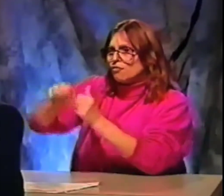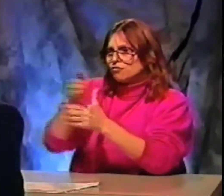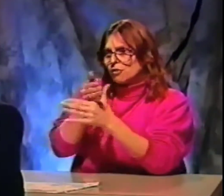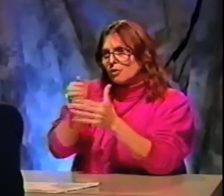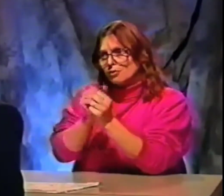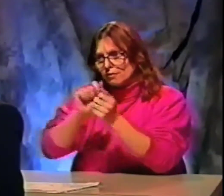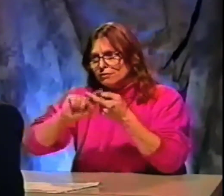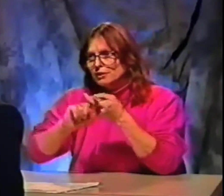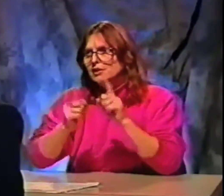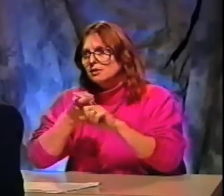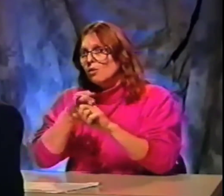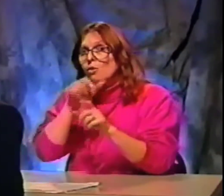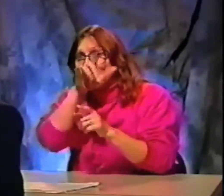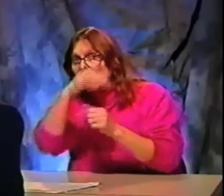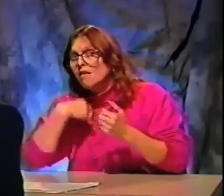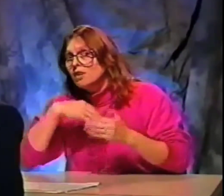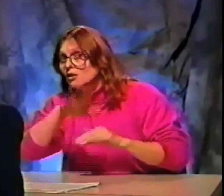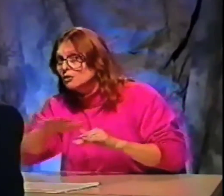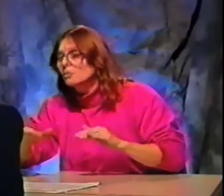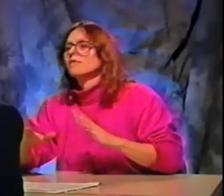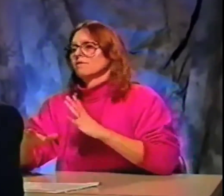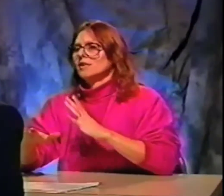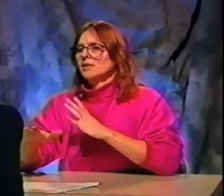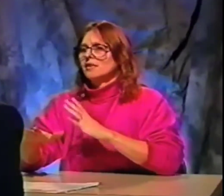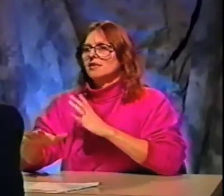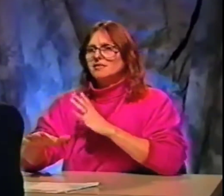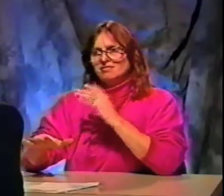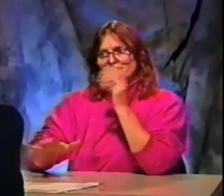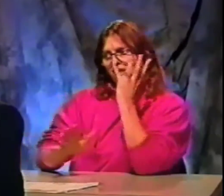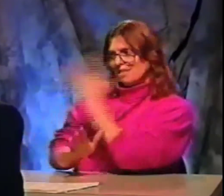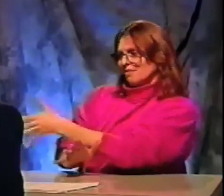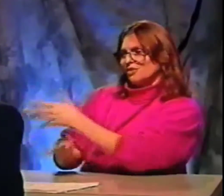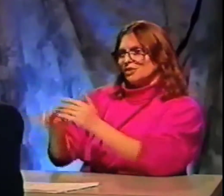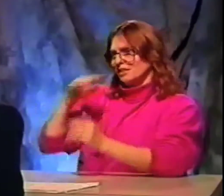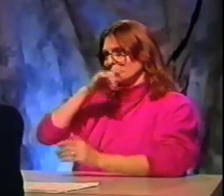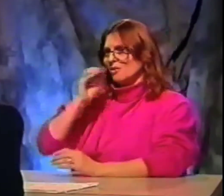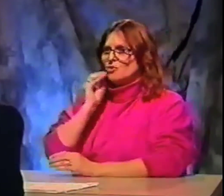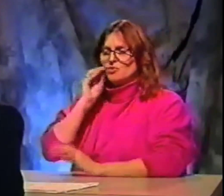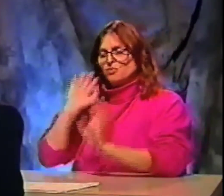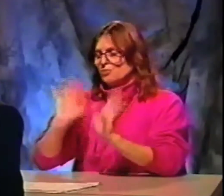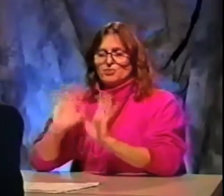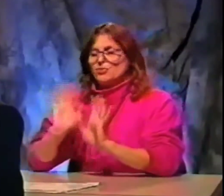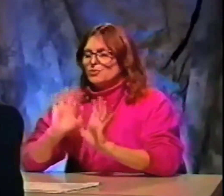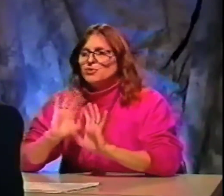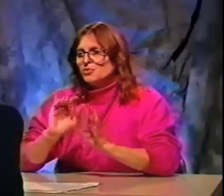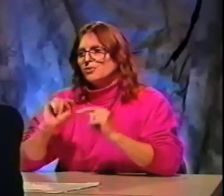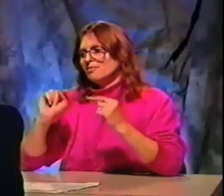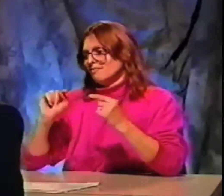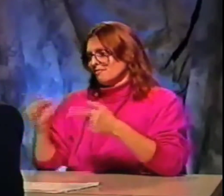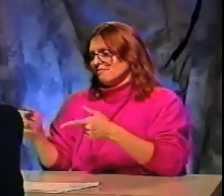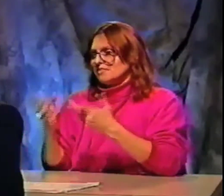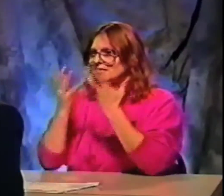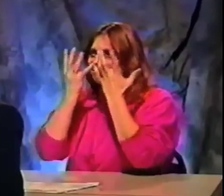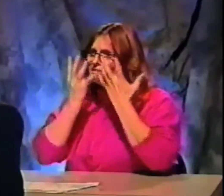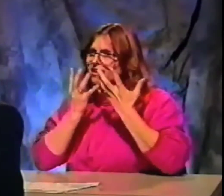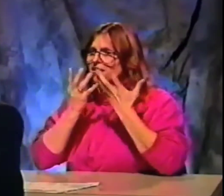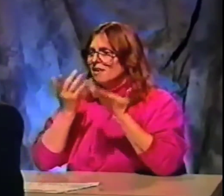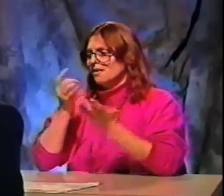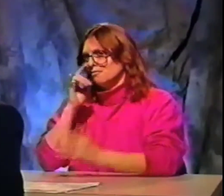We really need to be able to socialize, have friends, even if both parents are gone, like, they need to really at least